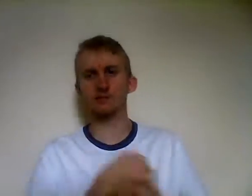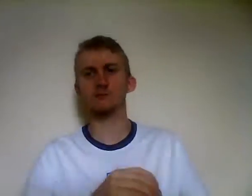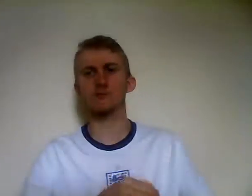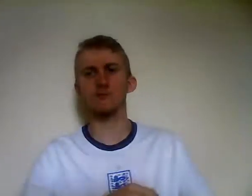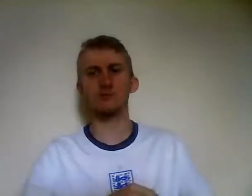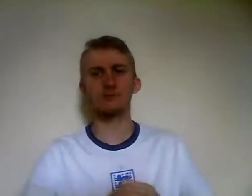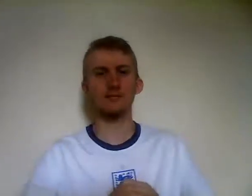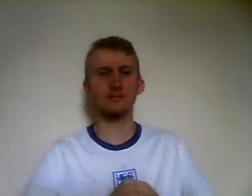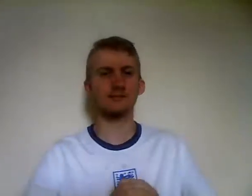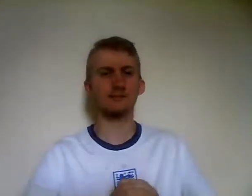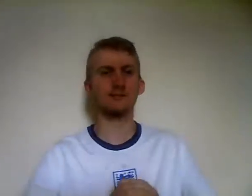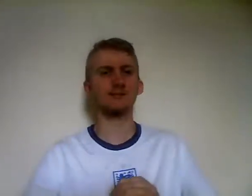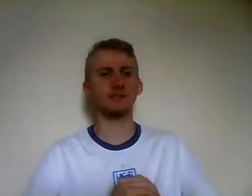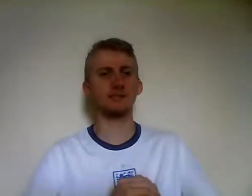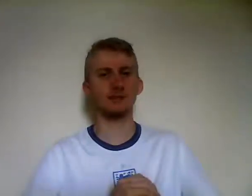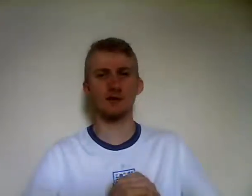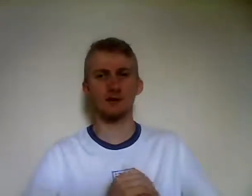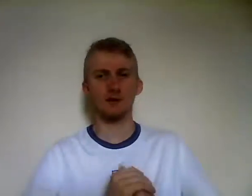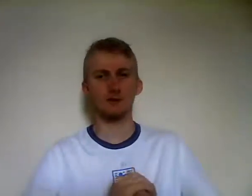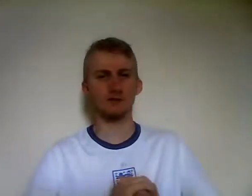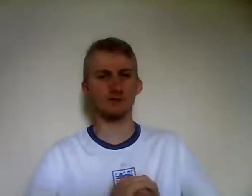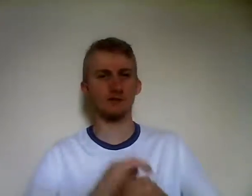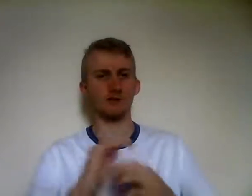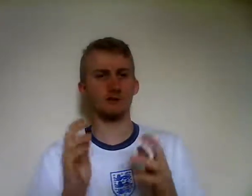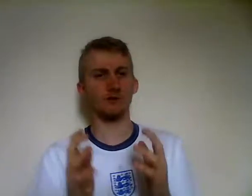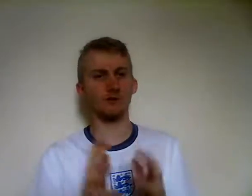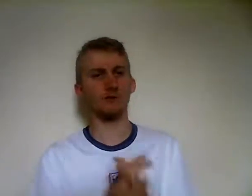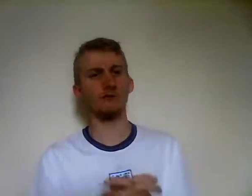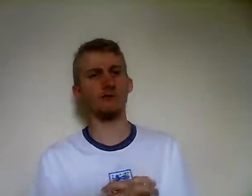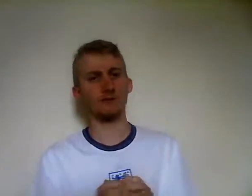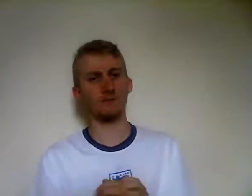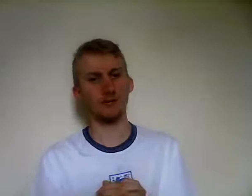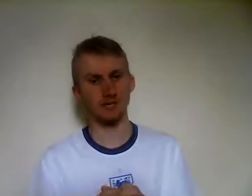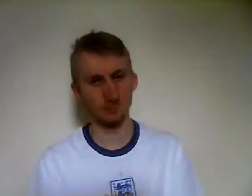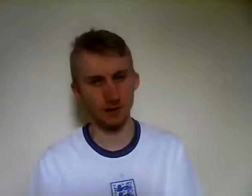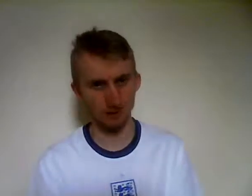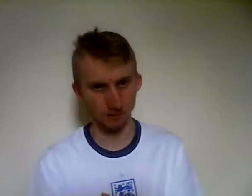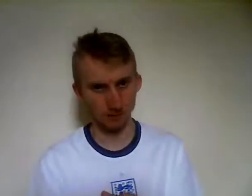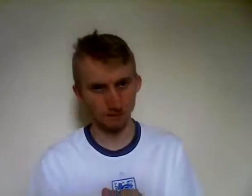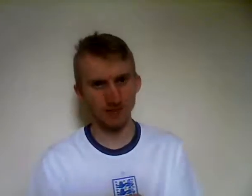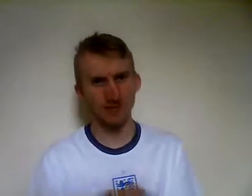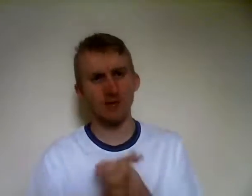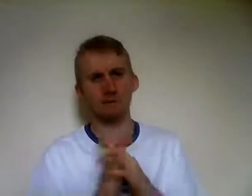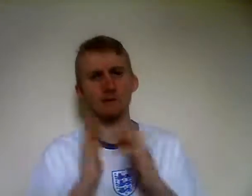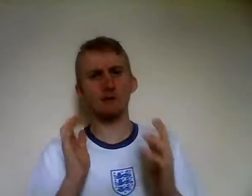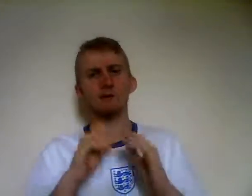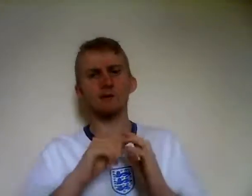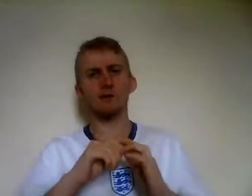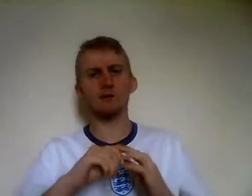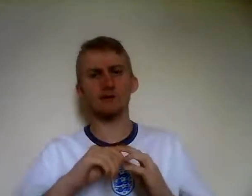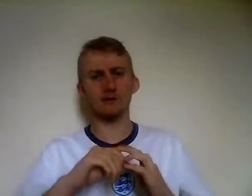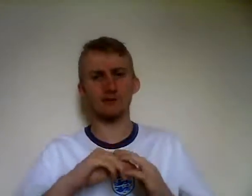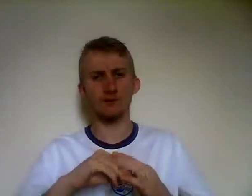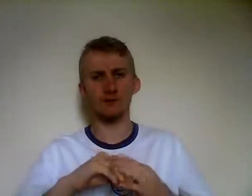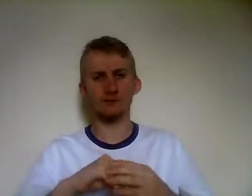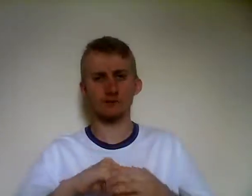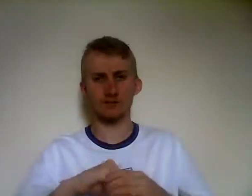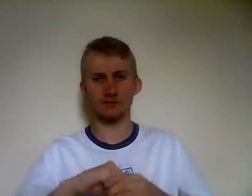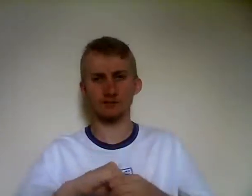would meet 14 days later to decide on an offer of 50p in the pound. The club was told that if the offer was rejected, then the